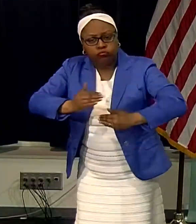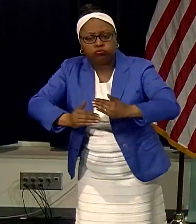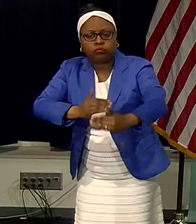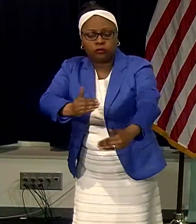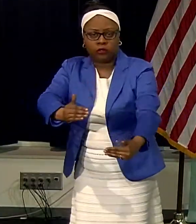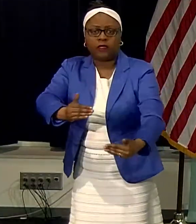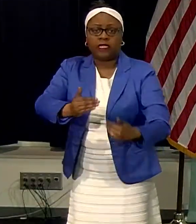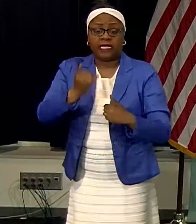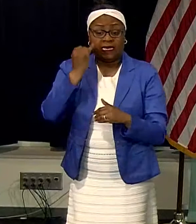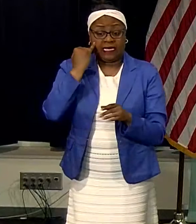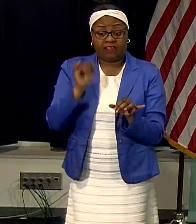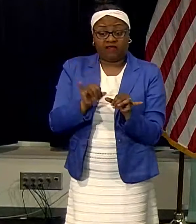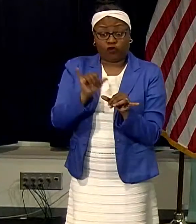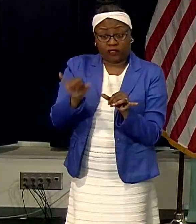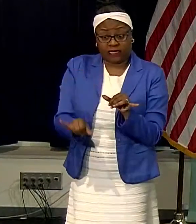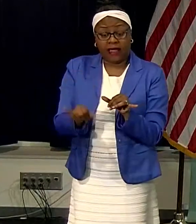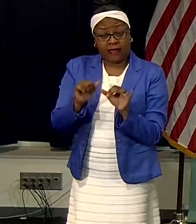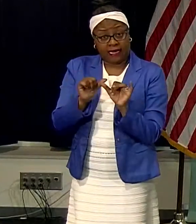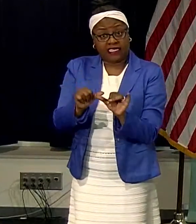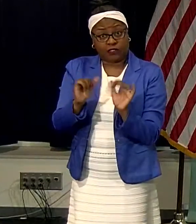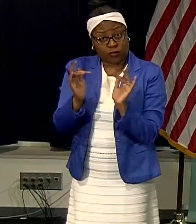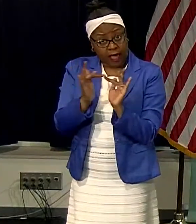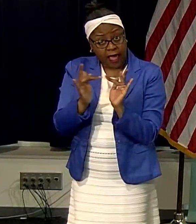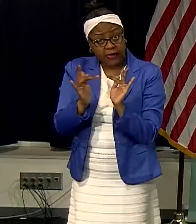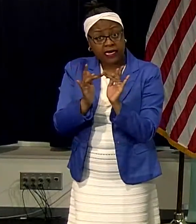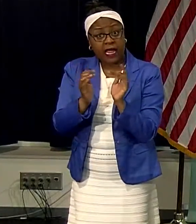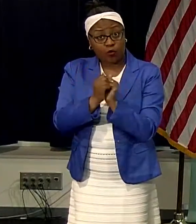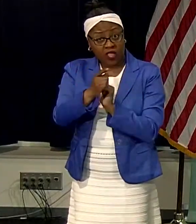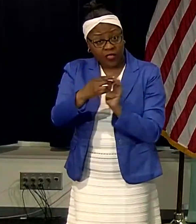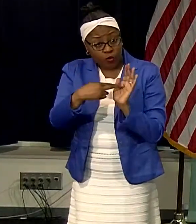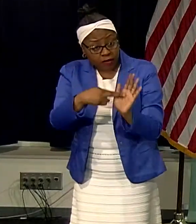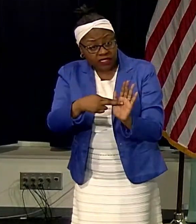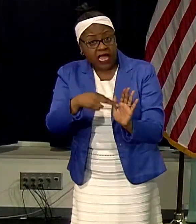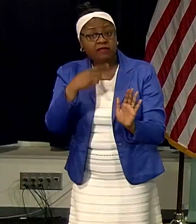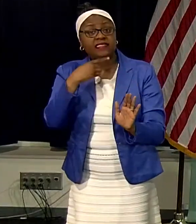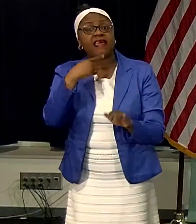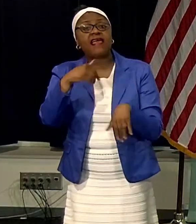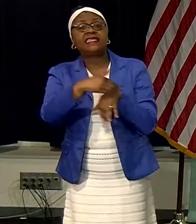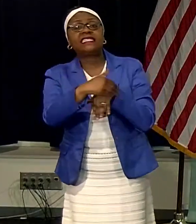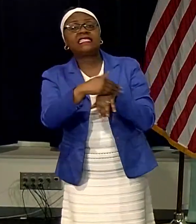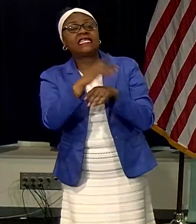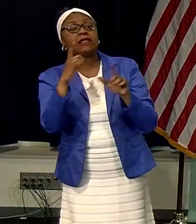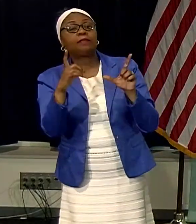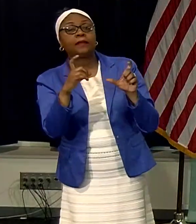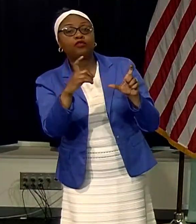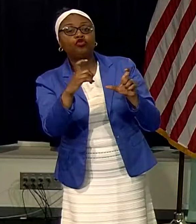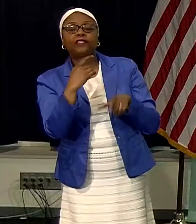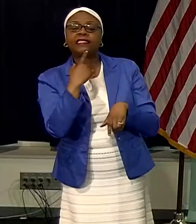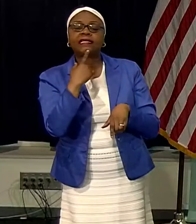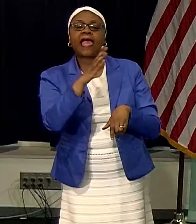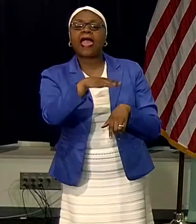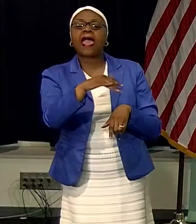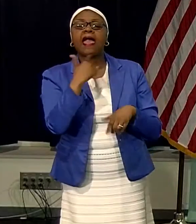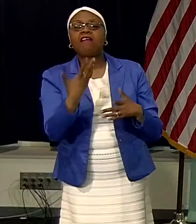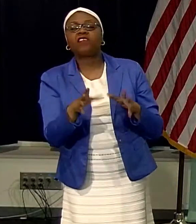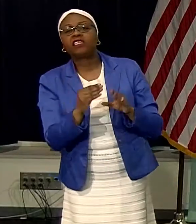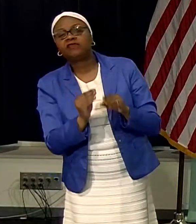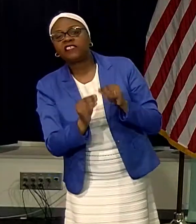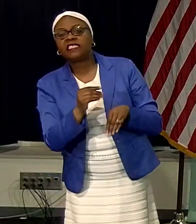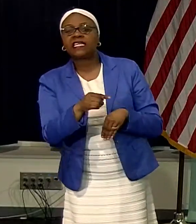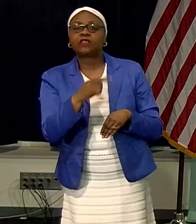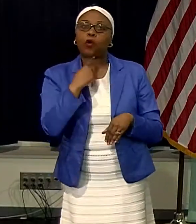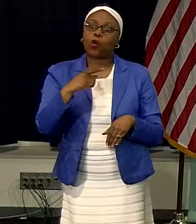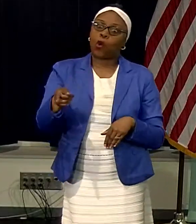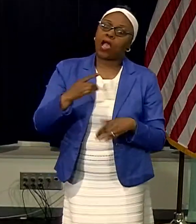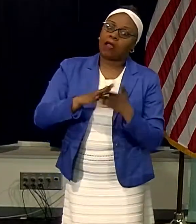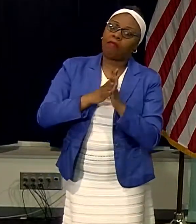so as long as you stay in contact with your compliance rep and let them know that, hey, I've done this, or I ran into a